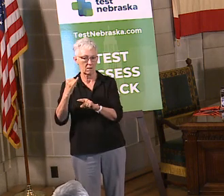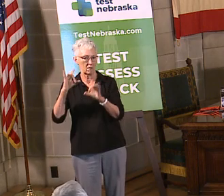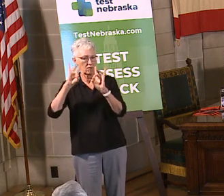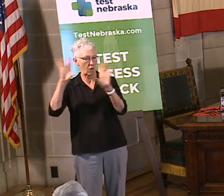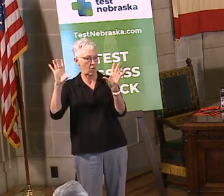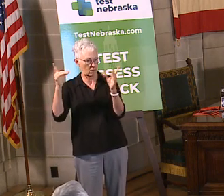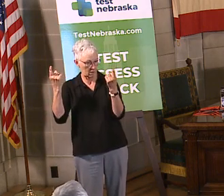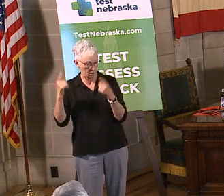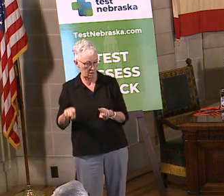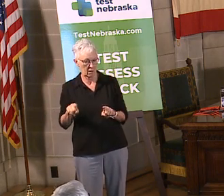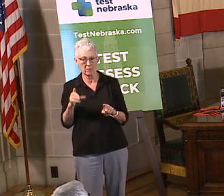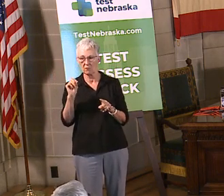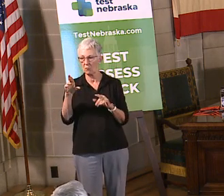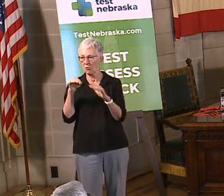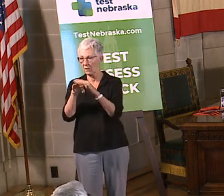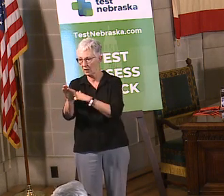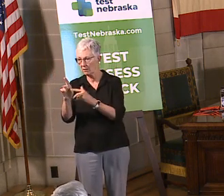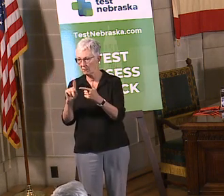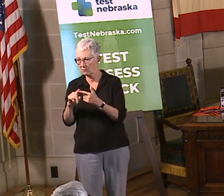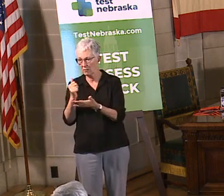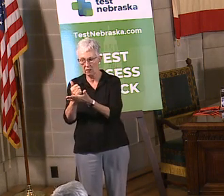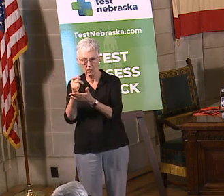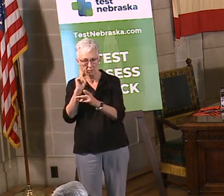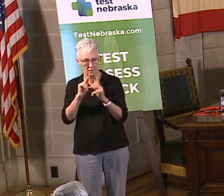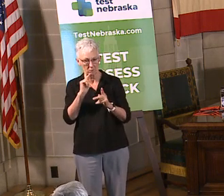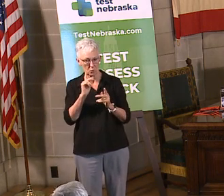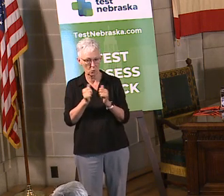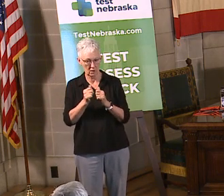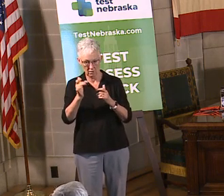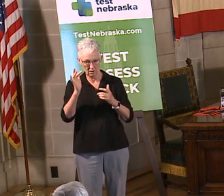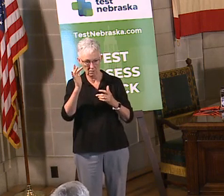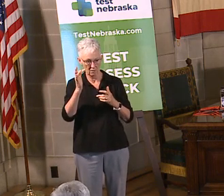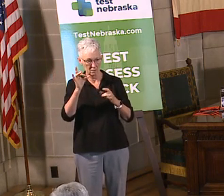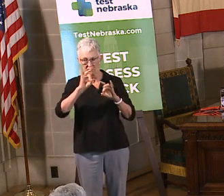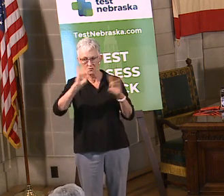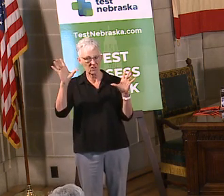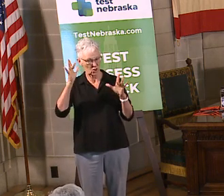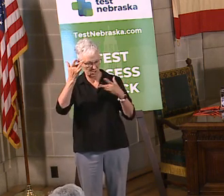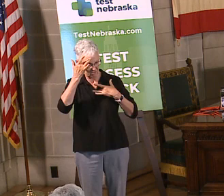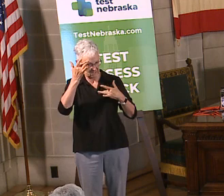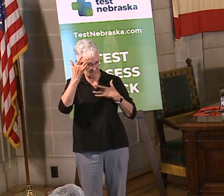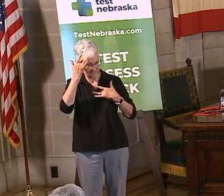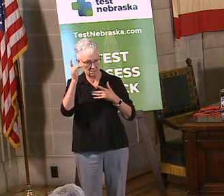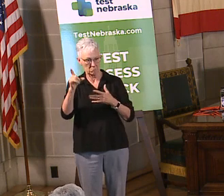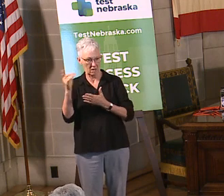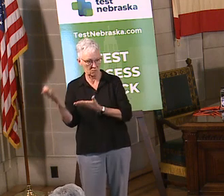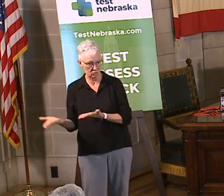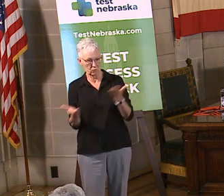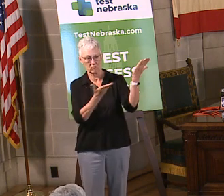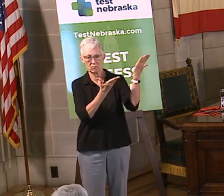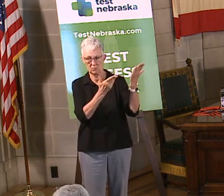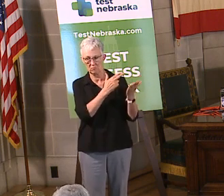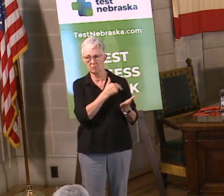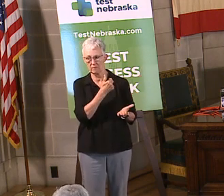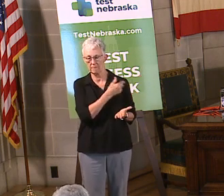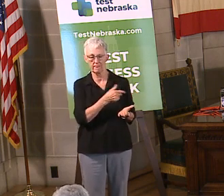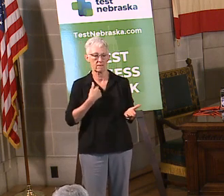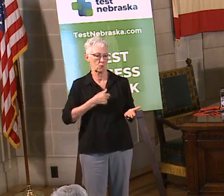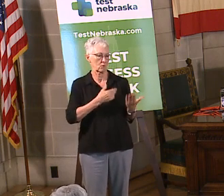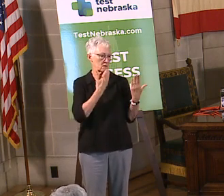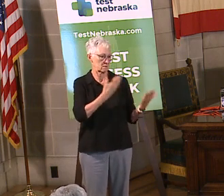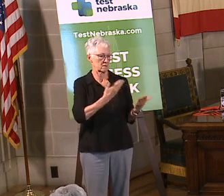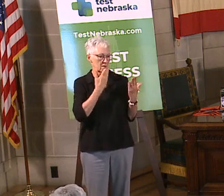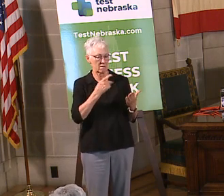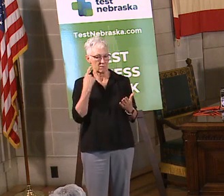of combating the virus. They've got very, very difficult jobs. We are so grateful of all the hard work they are putting in